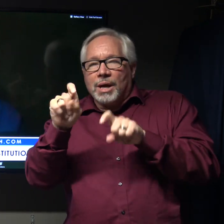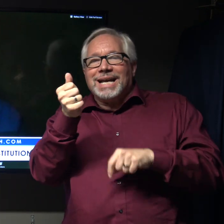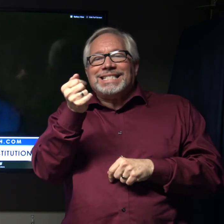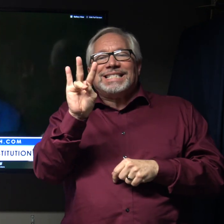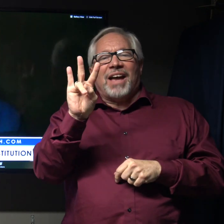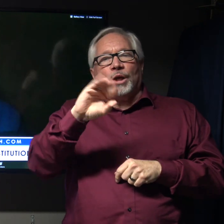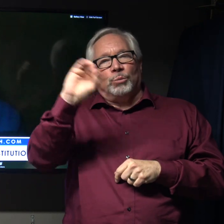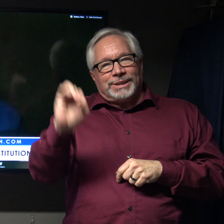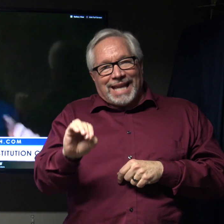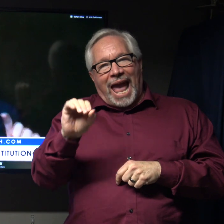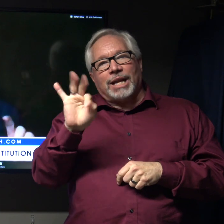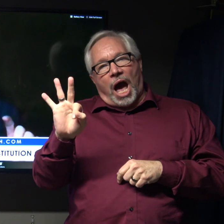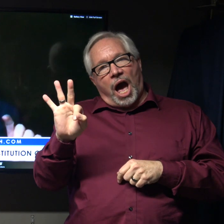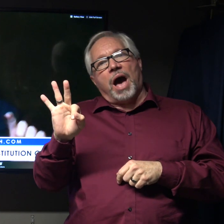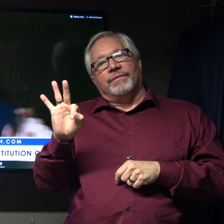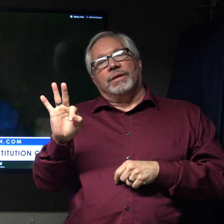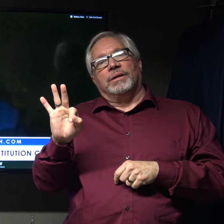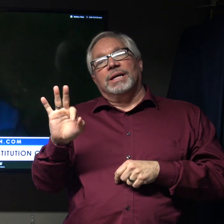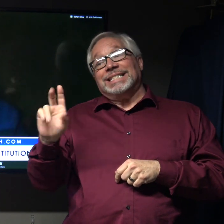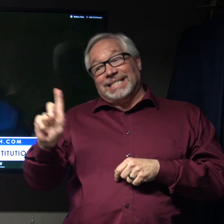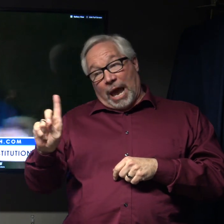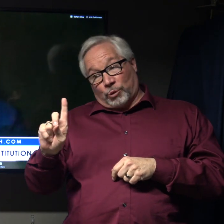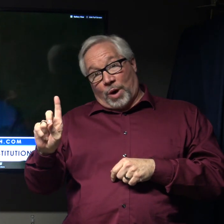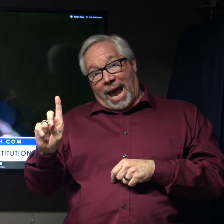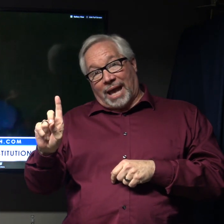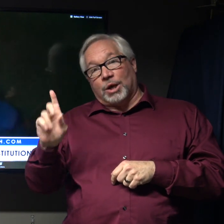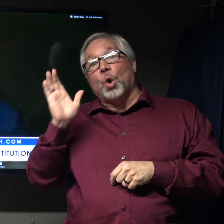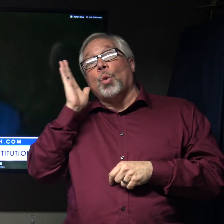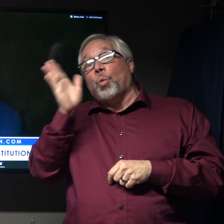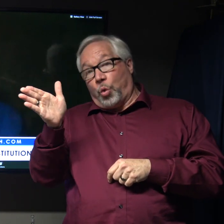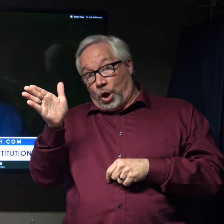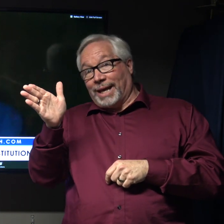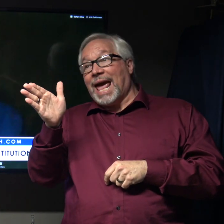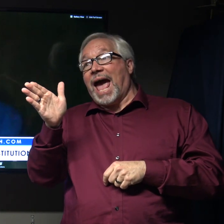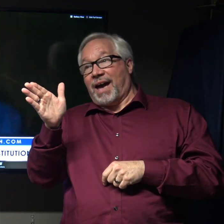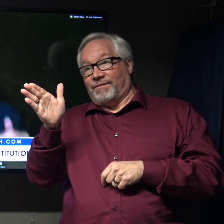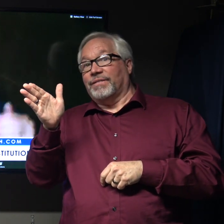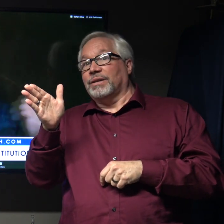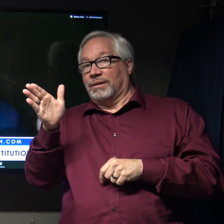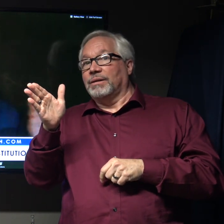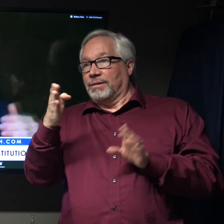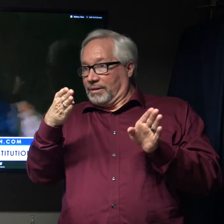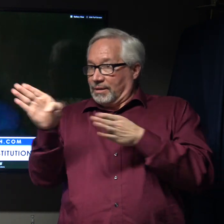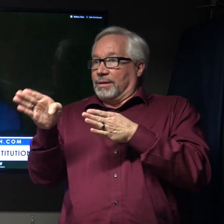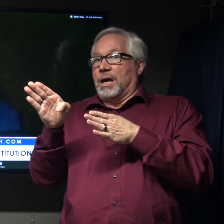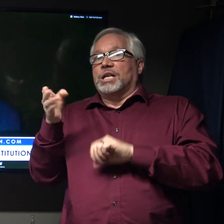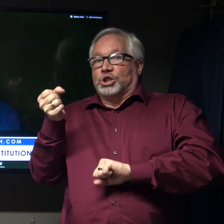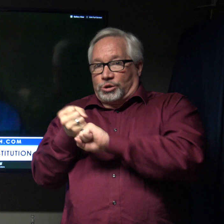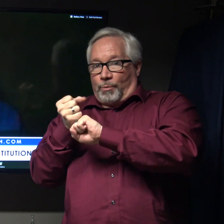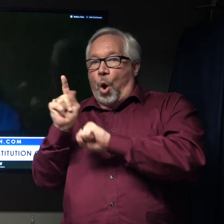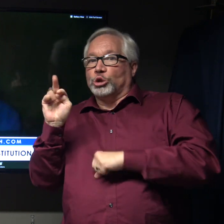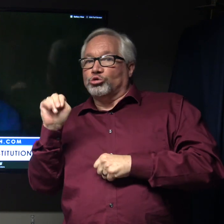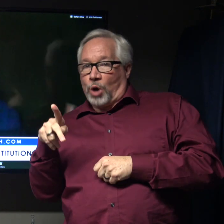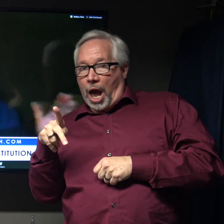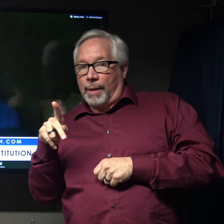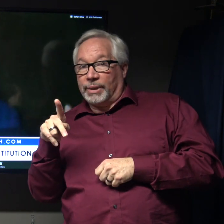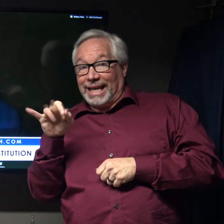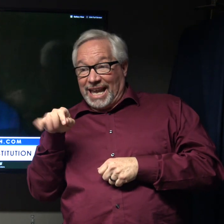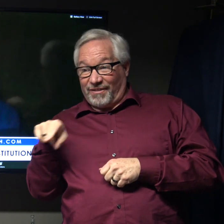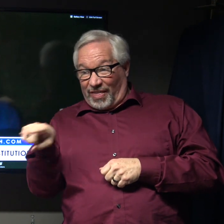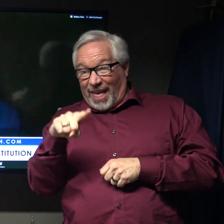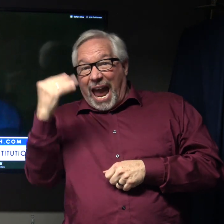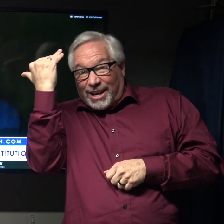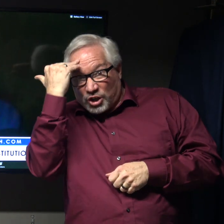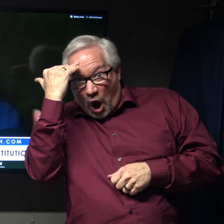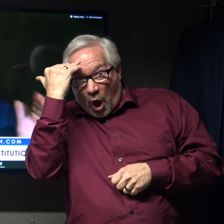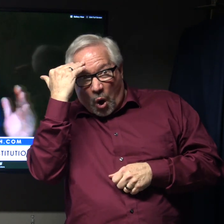about 17% of Biden supporters would have voted against Biden and for Trump if they had known about the Hunter Biden scandal or one of any of